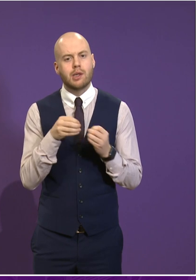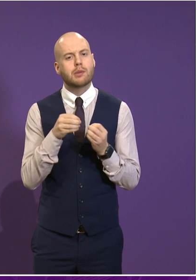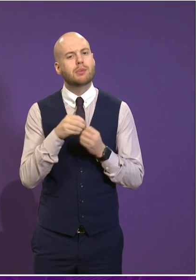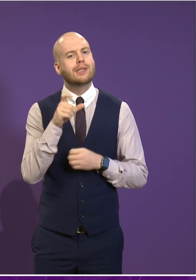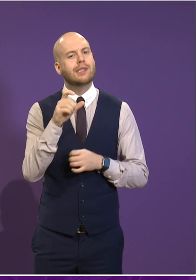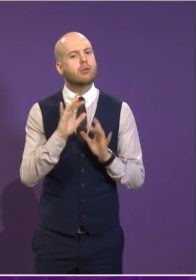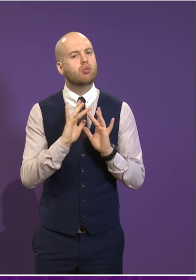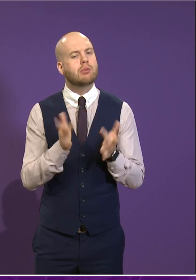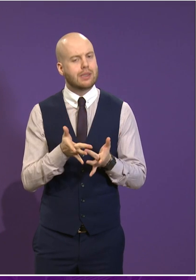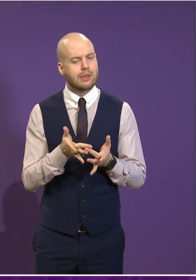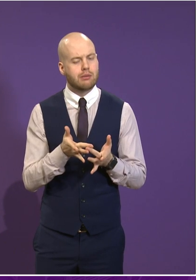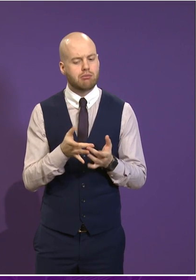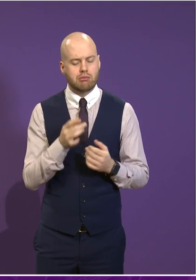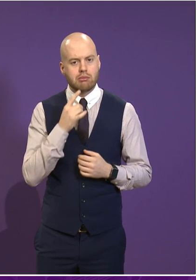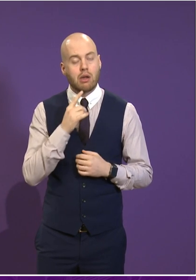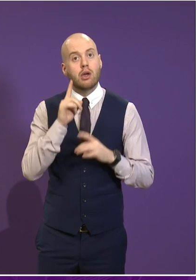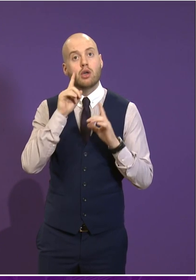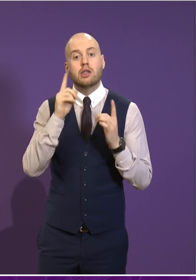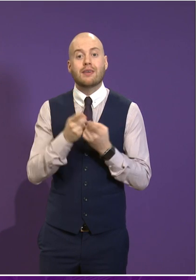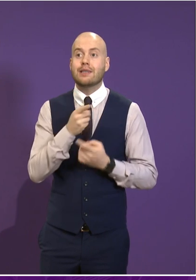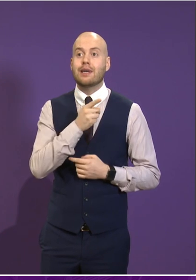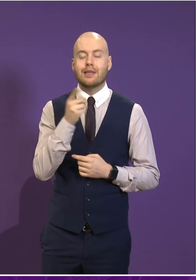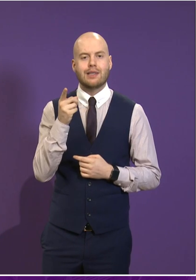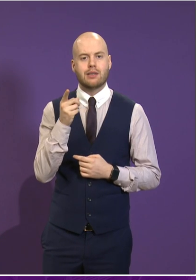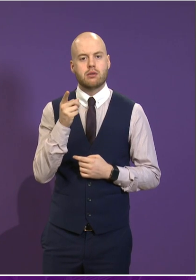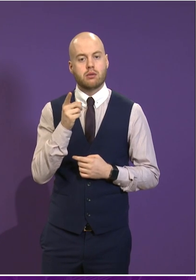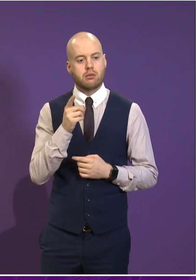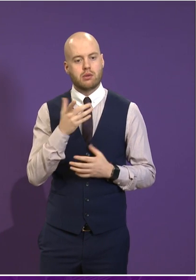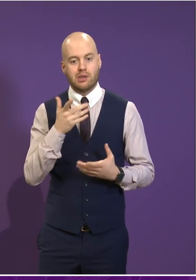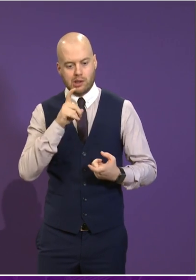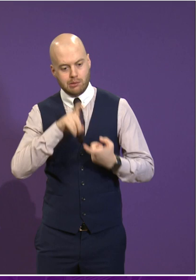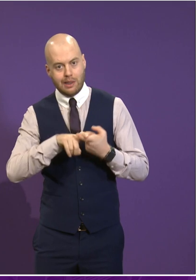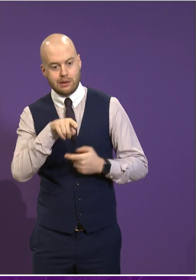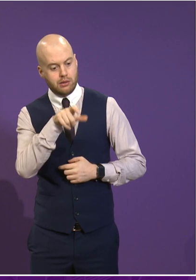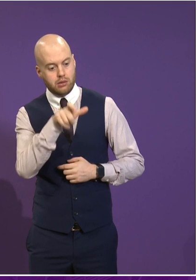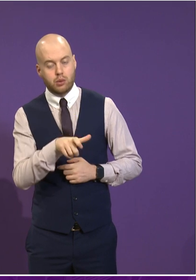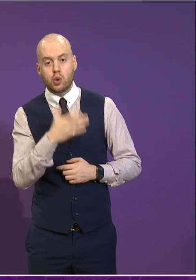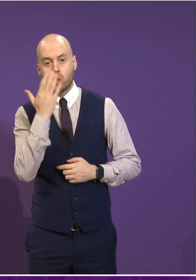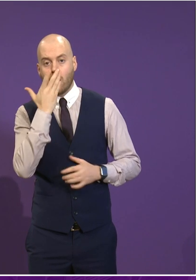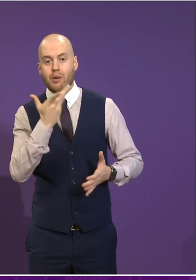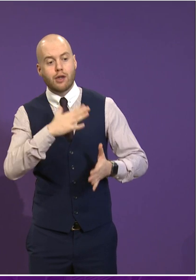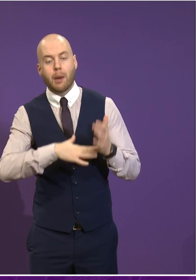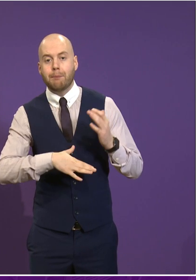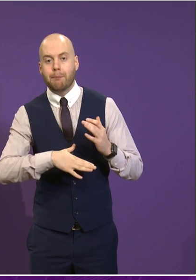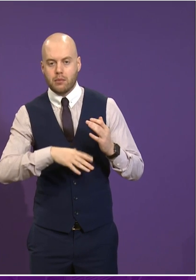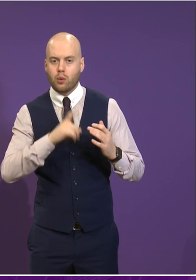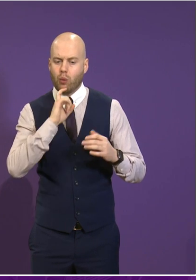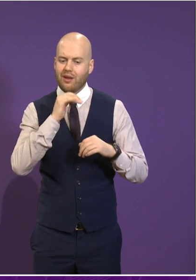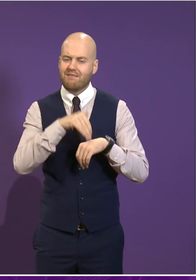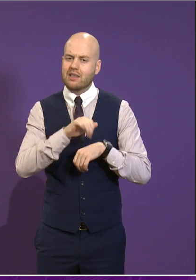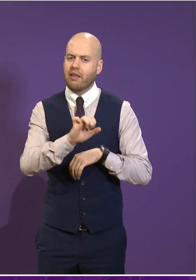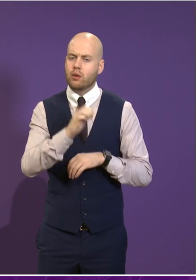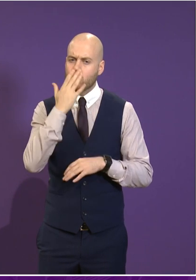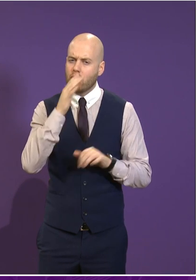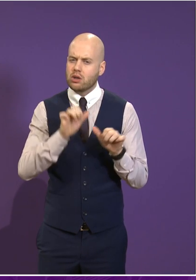that they're now going to have different academic results depending on what school you come from. Is that a model that, are there universities